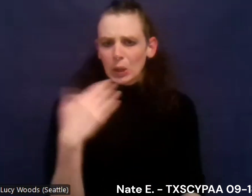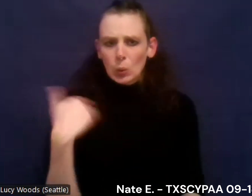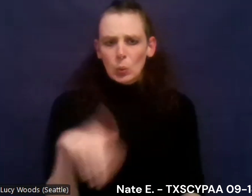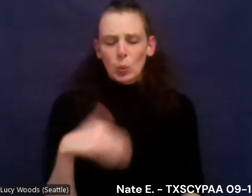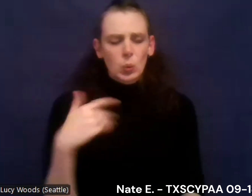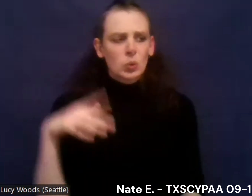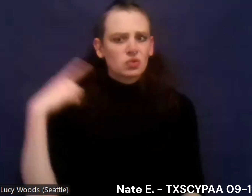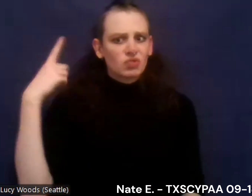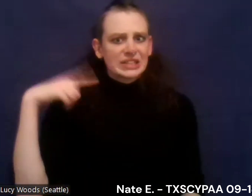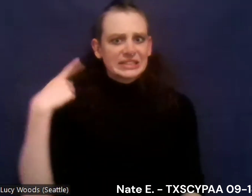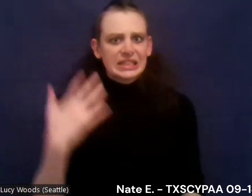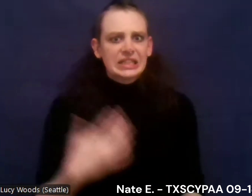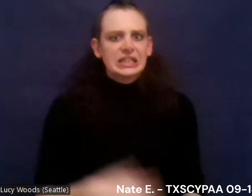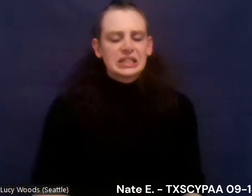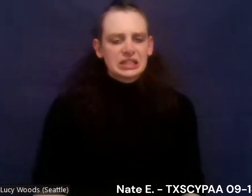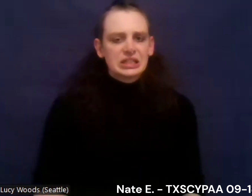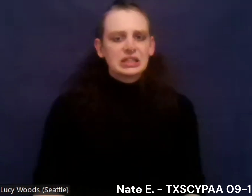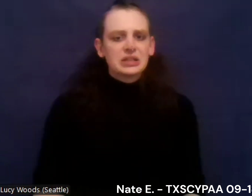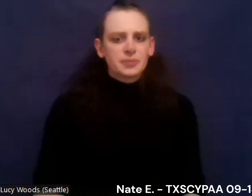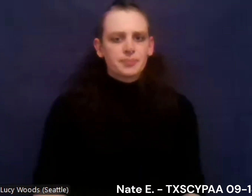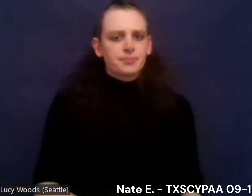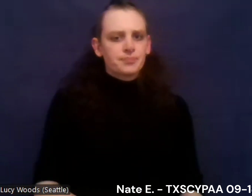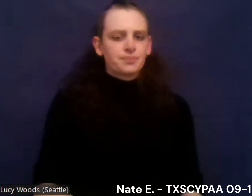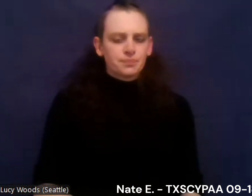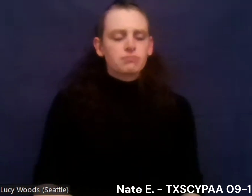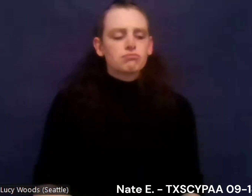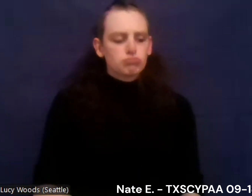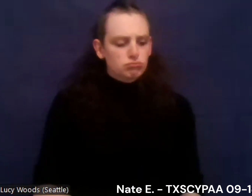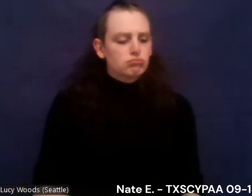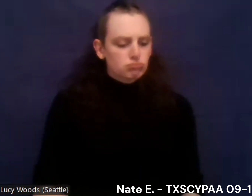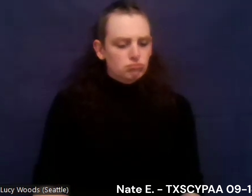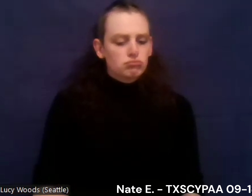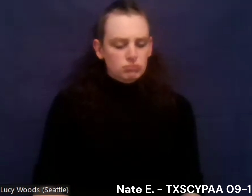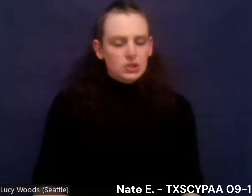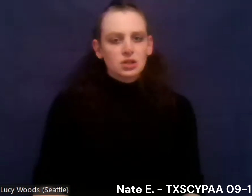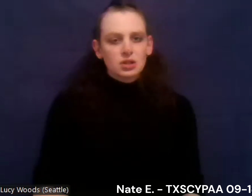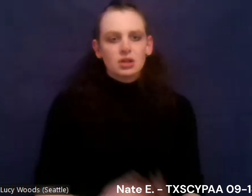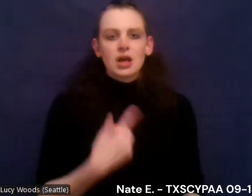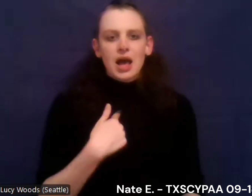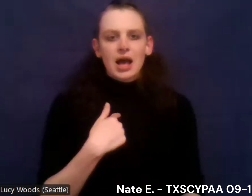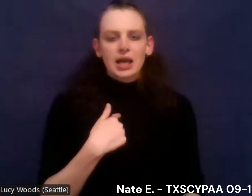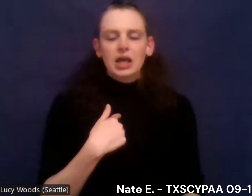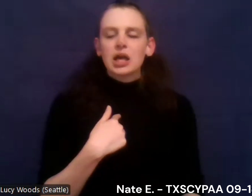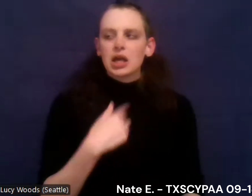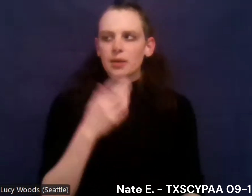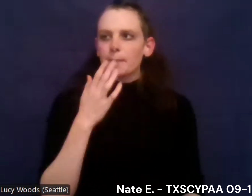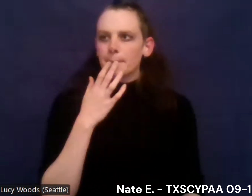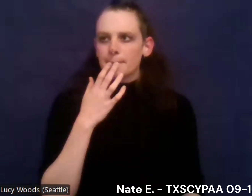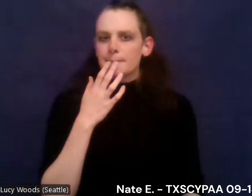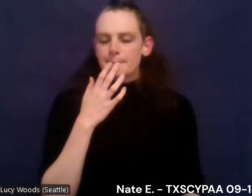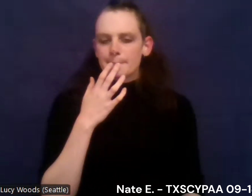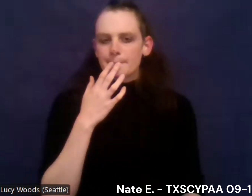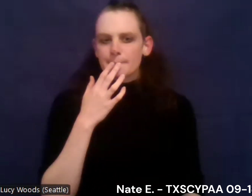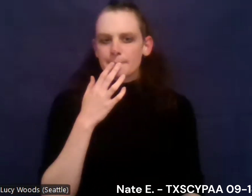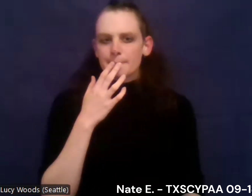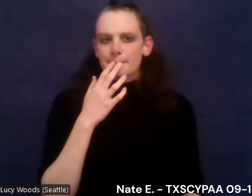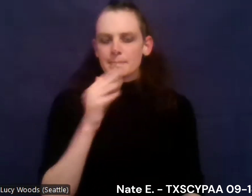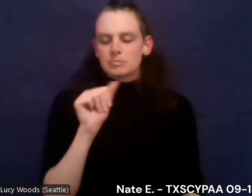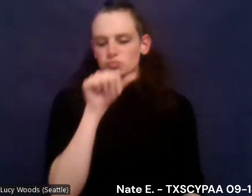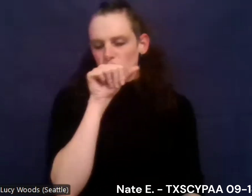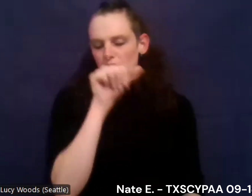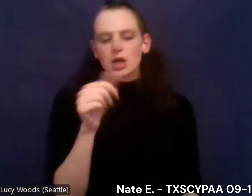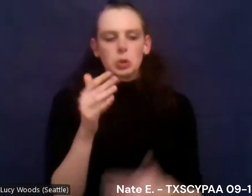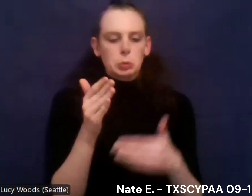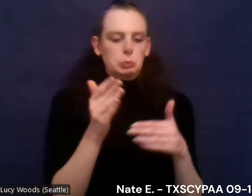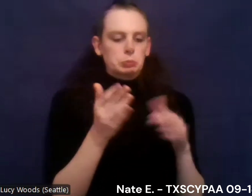crazy. I Yeah, I don't know. I love the short speaker kind of format where you